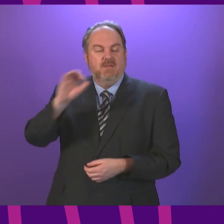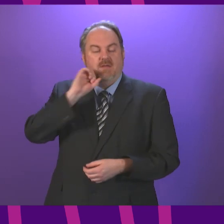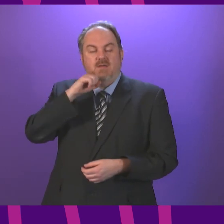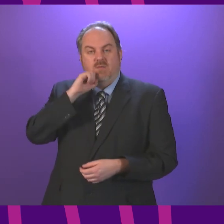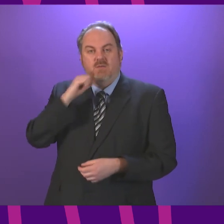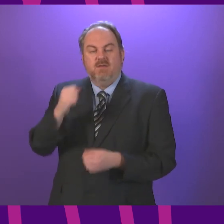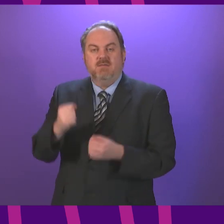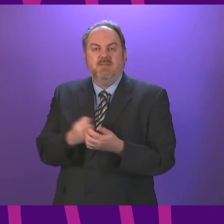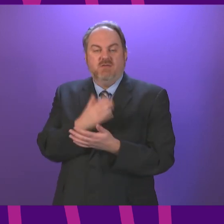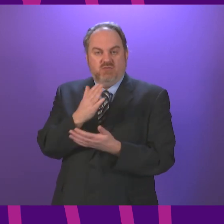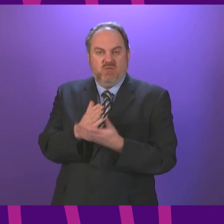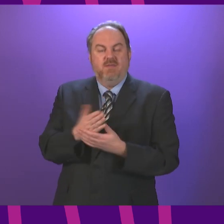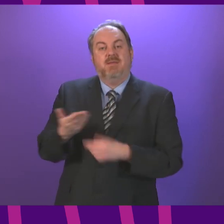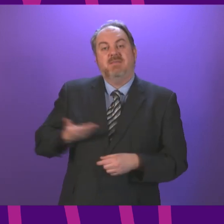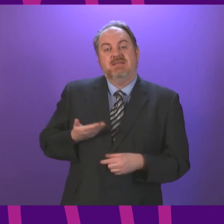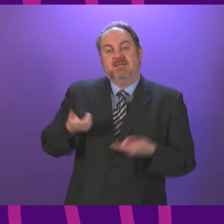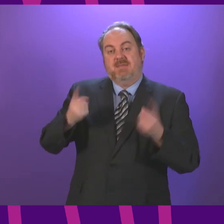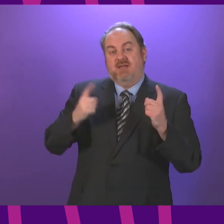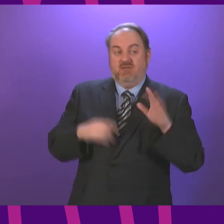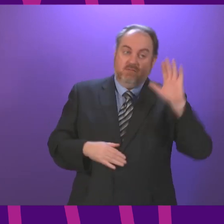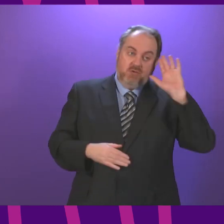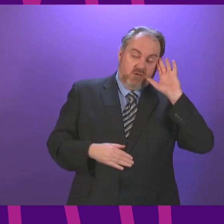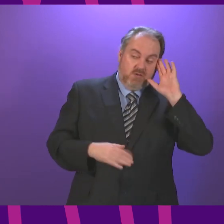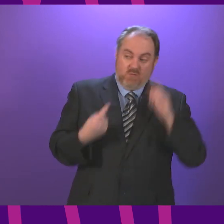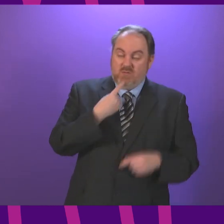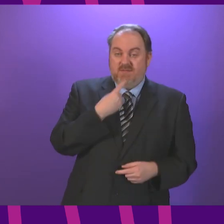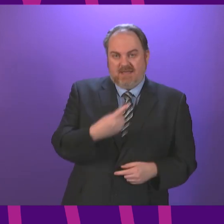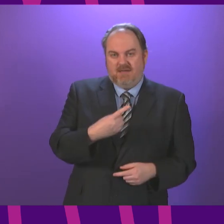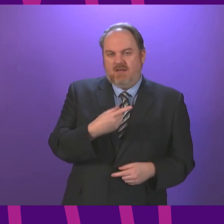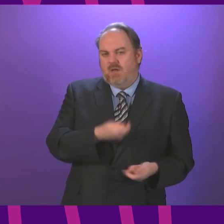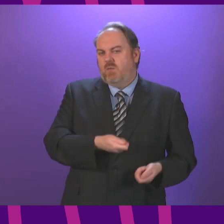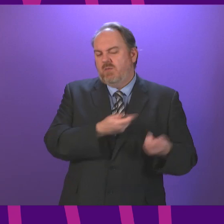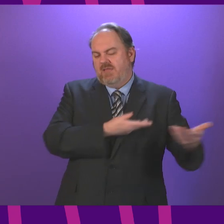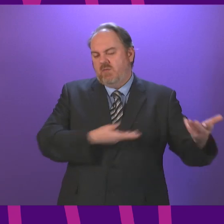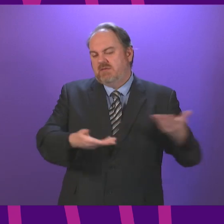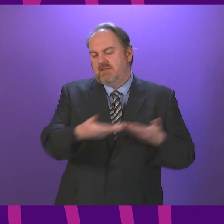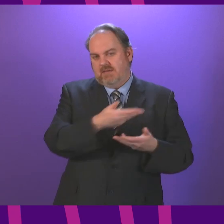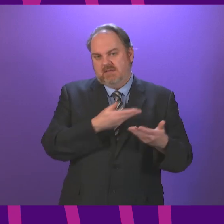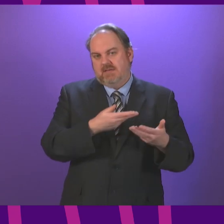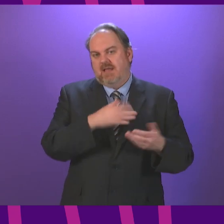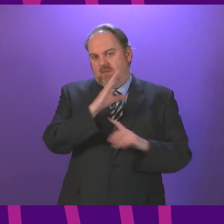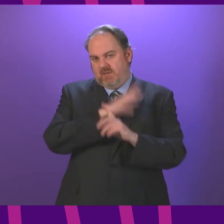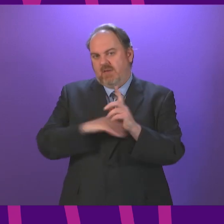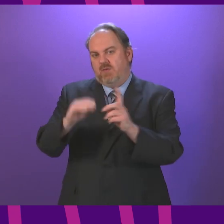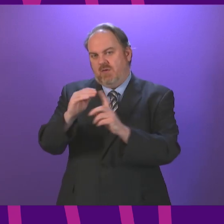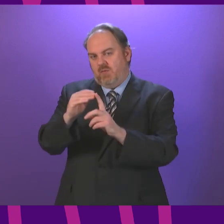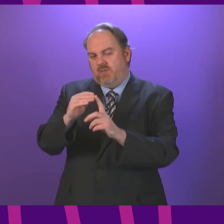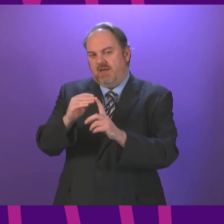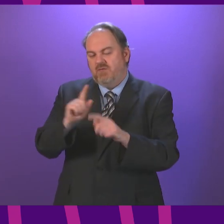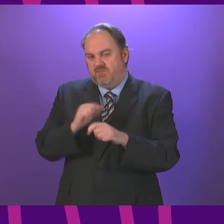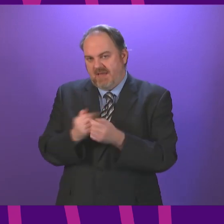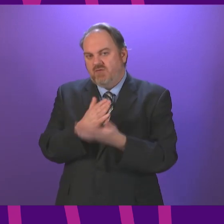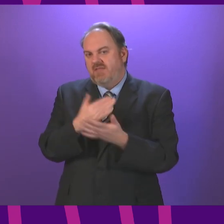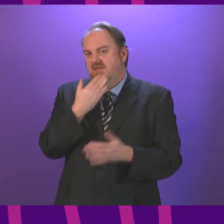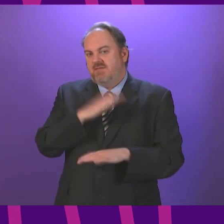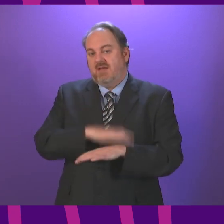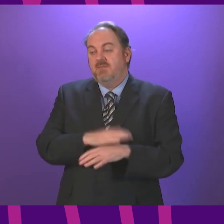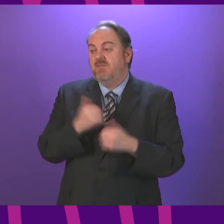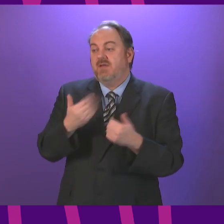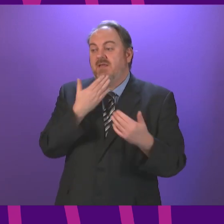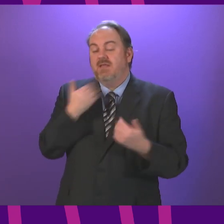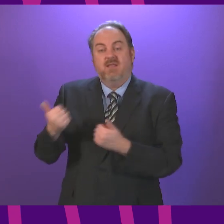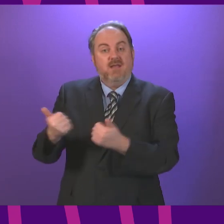the business managers will have heard your comment and I am sure they will be able to raise it at the next meeting of the Bureau and be able to discuss finding time for that to happen. Thank you